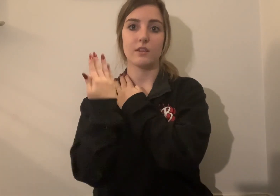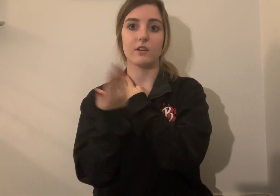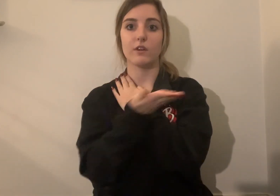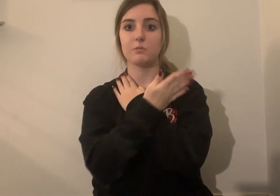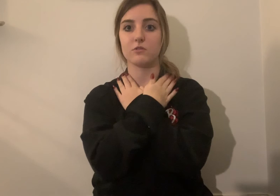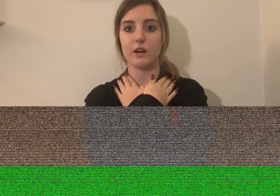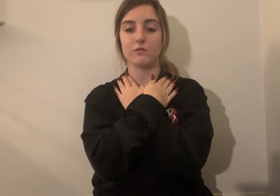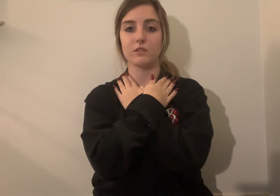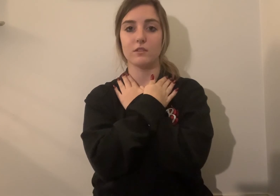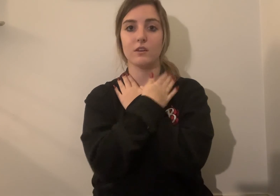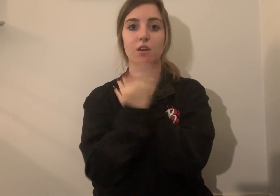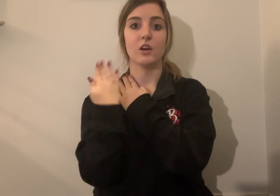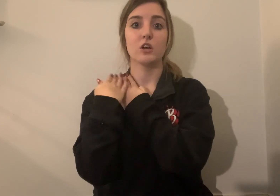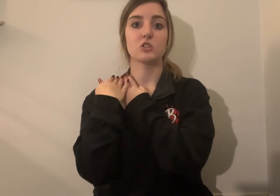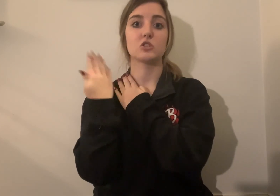wraps around. Scarf.